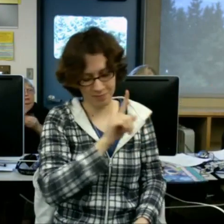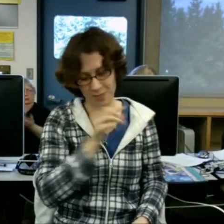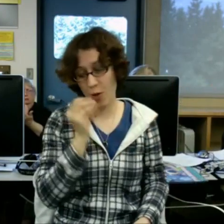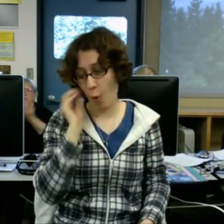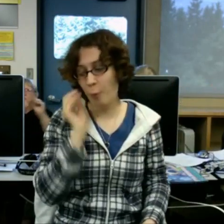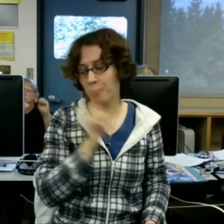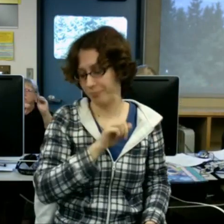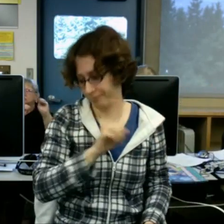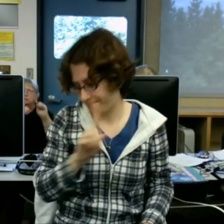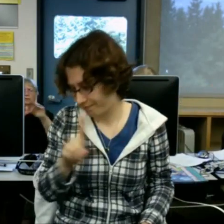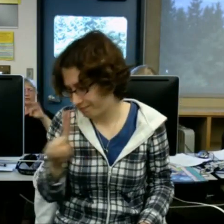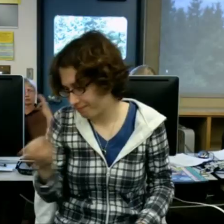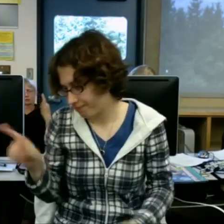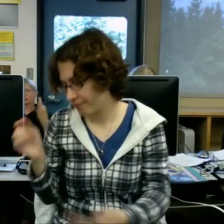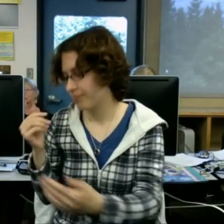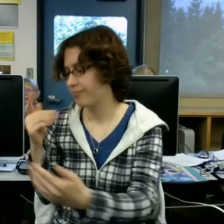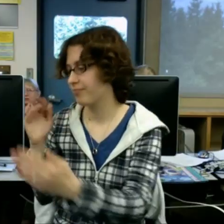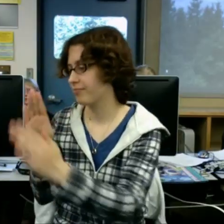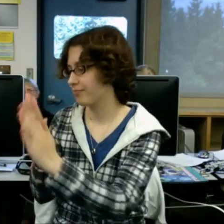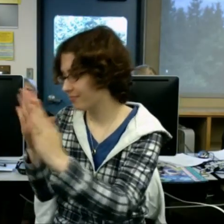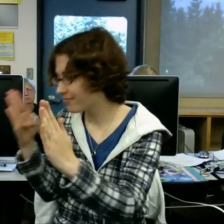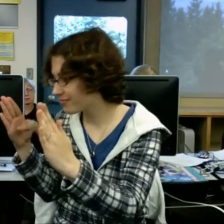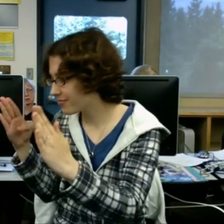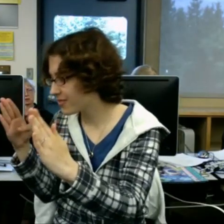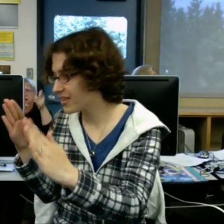and walked home. She opened the door,